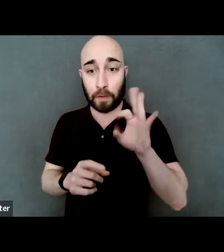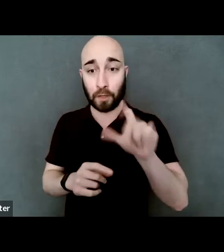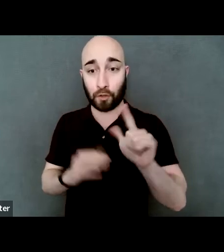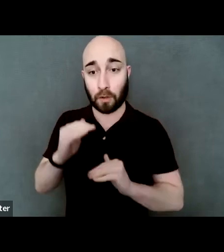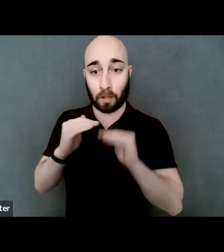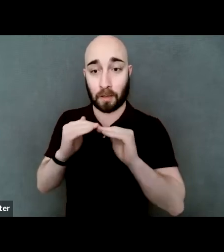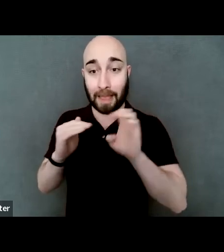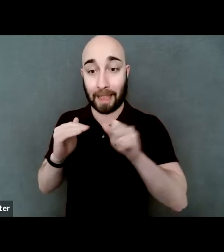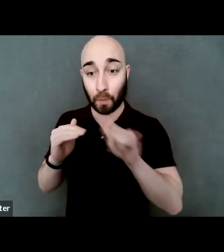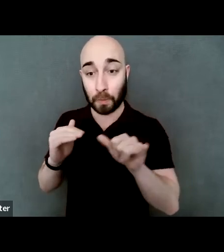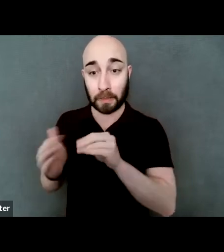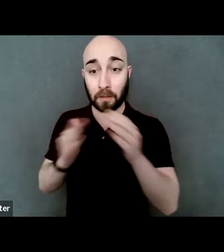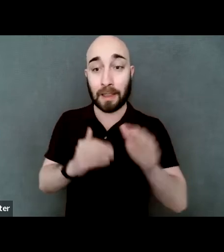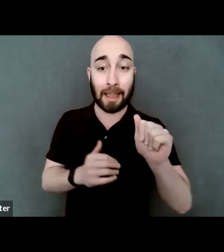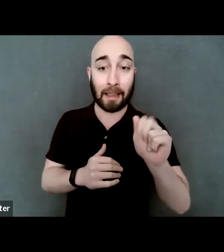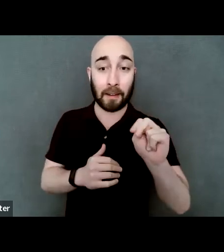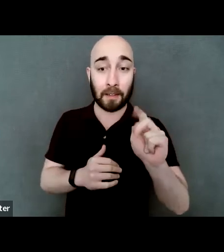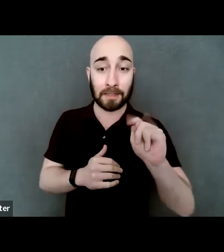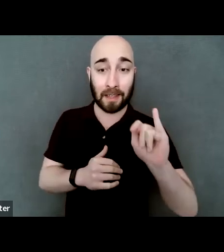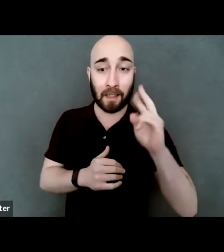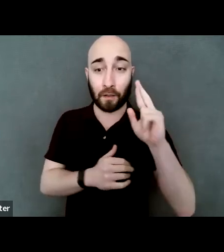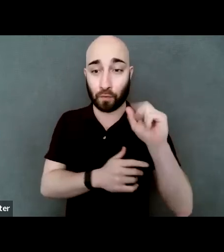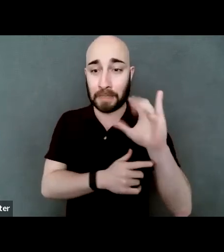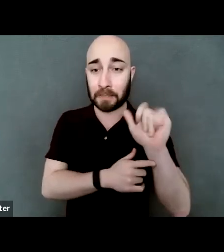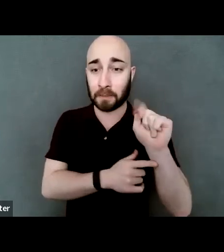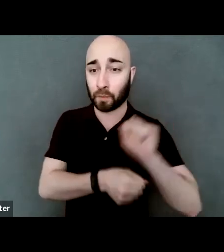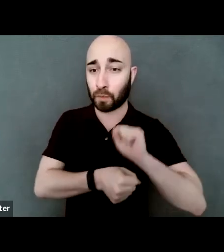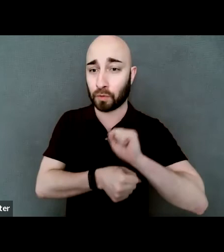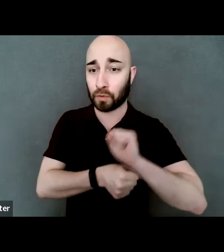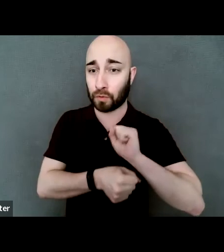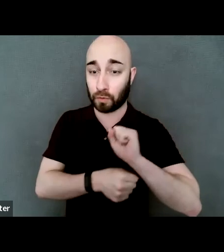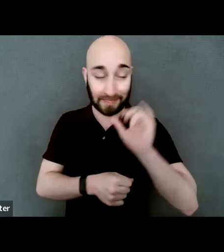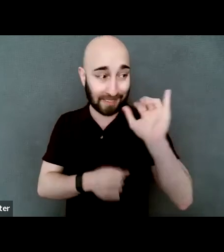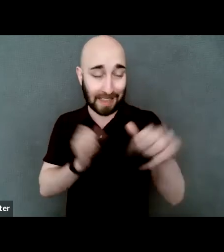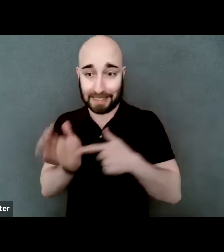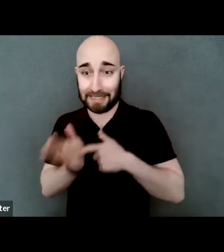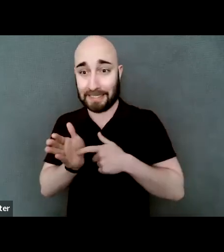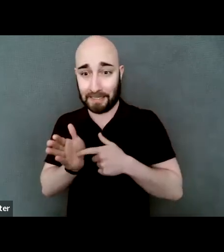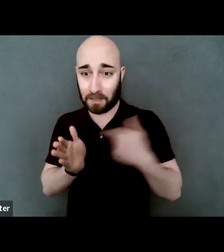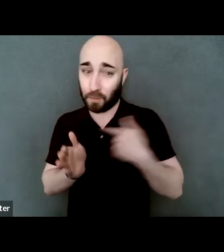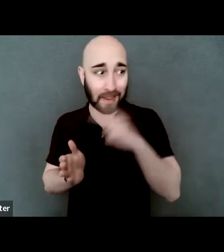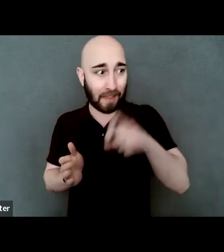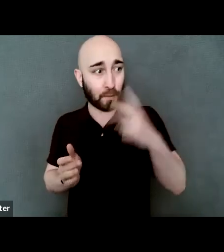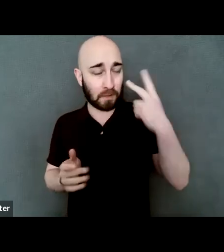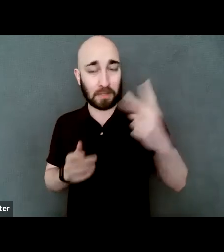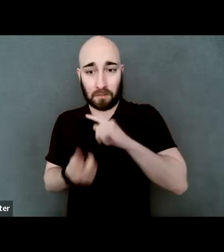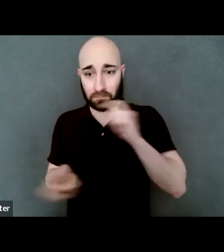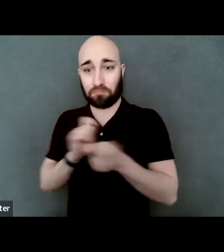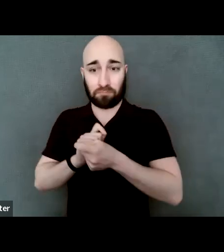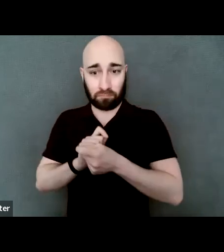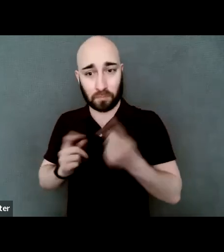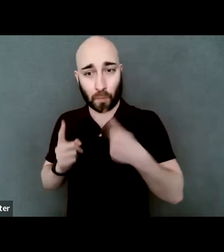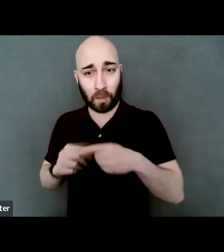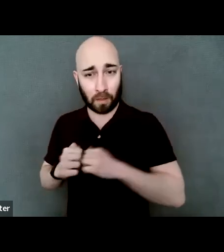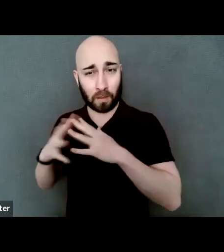work, and that was the need that we needed to see take place. So the